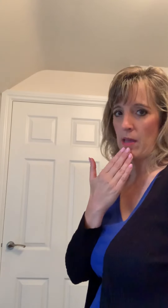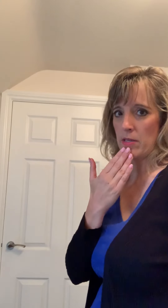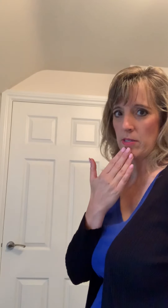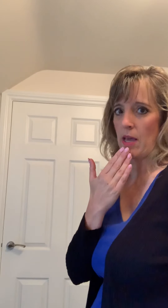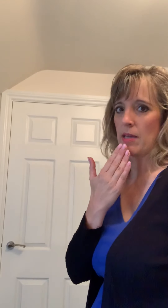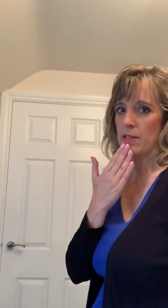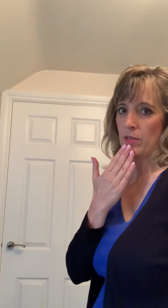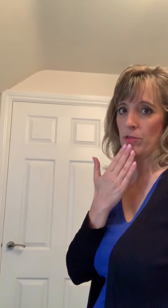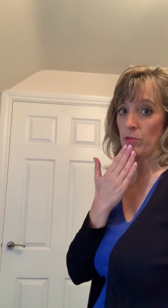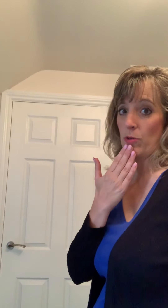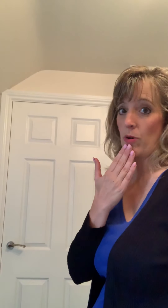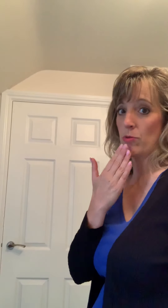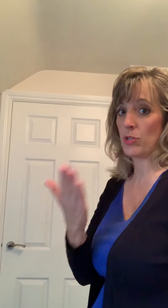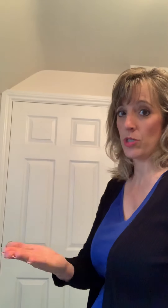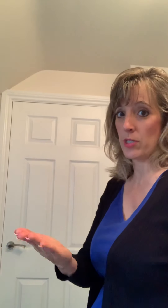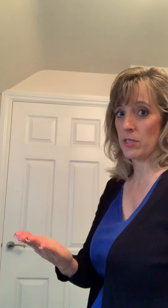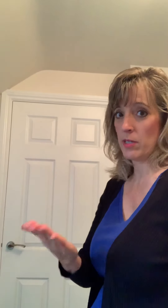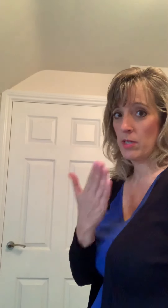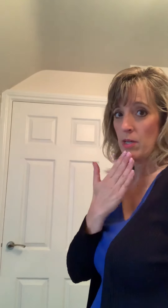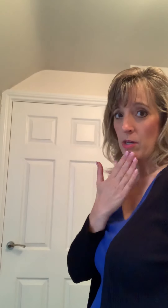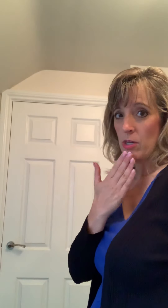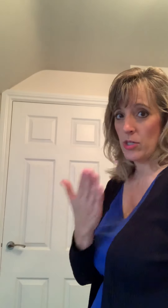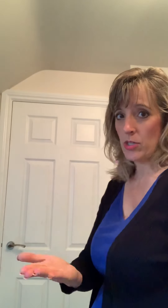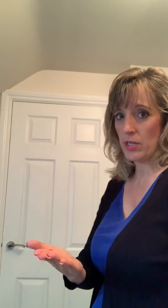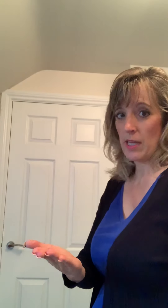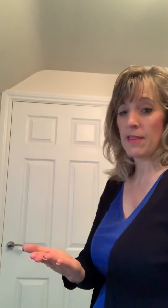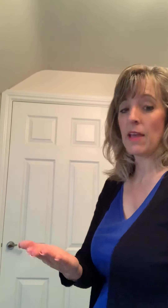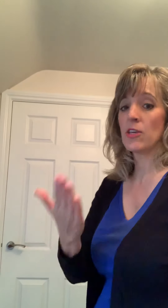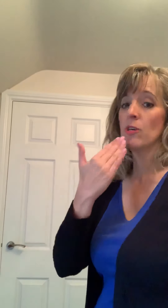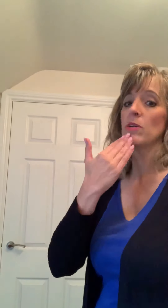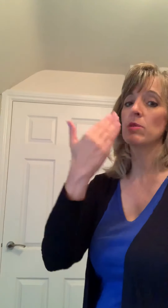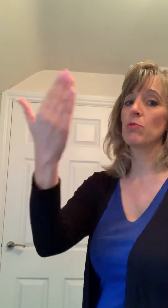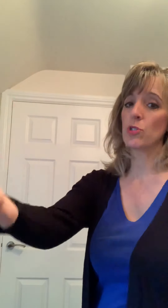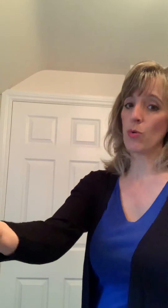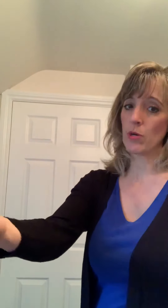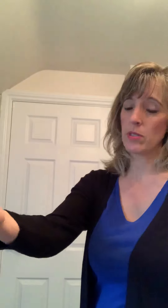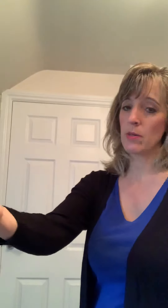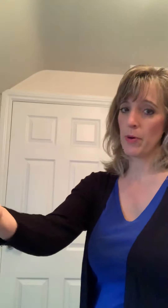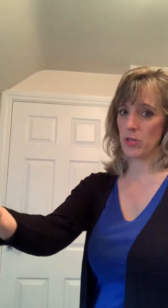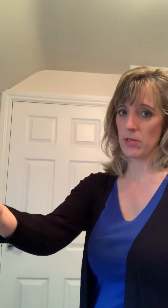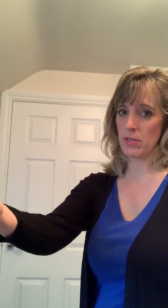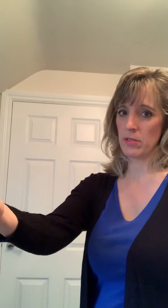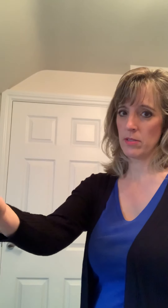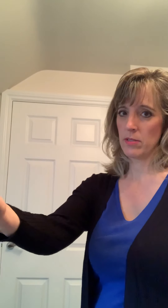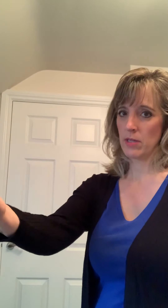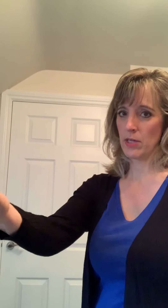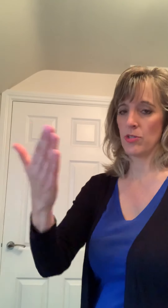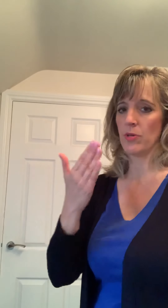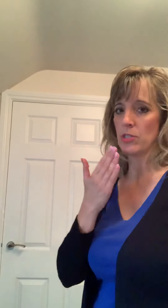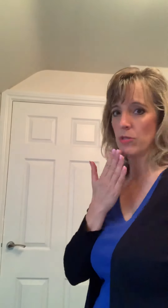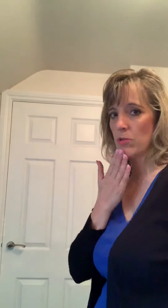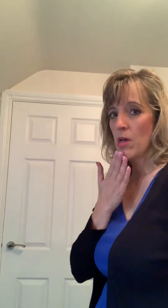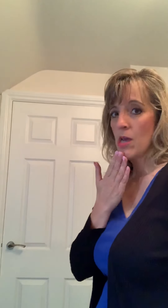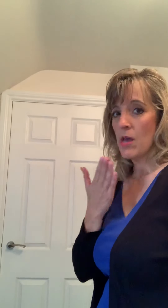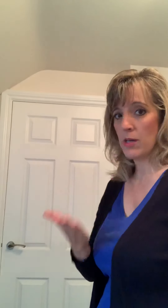hand, okay? And then they'll go good. Good. Thank you is more towards the person that you're doing it to, and